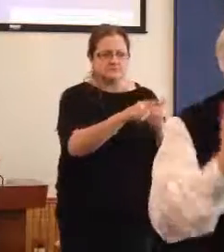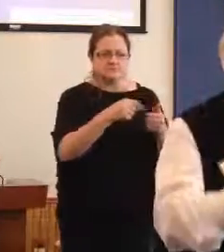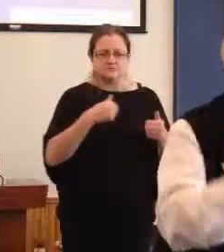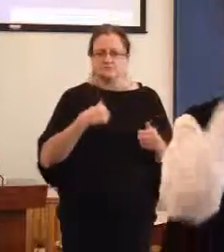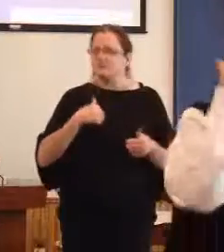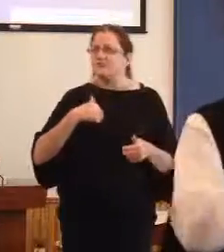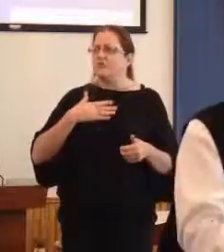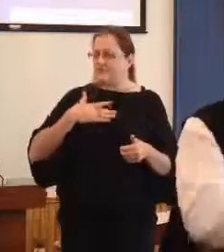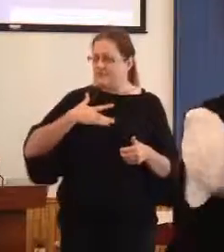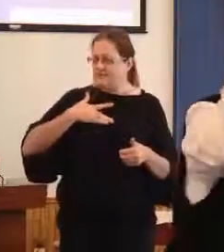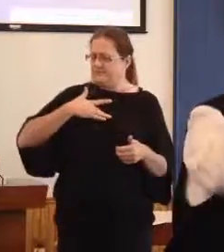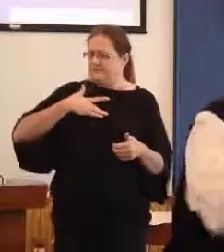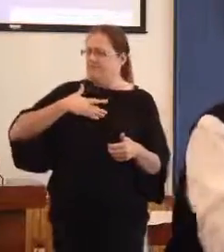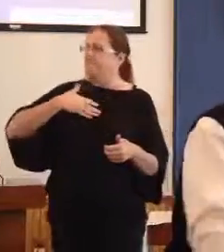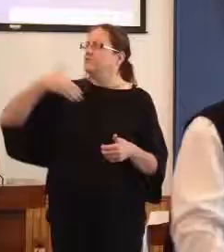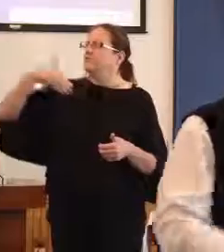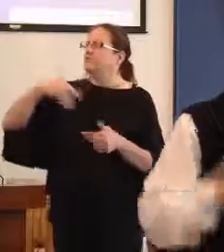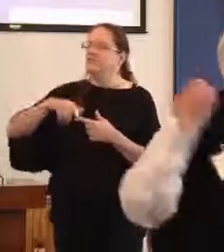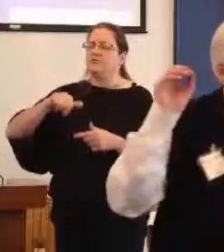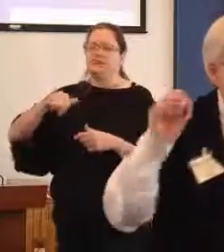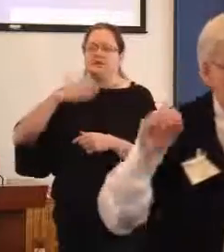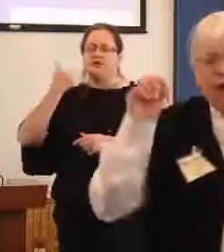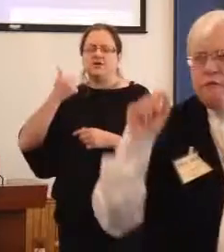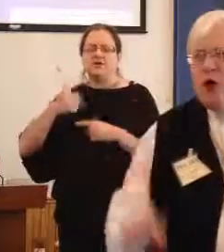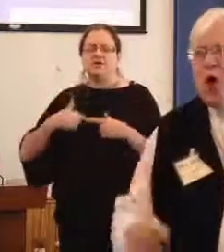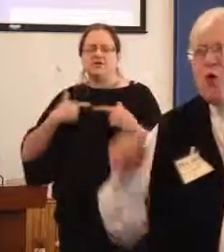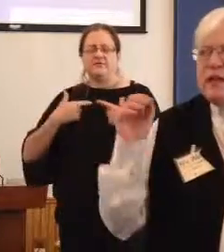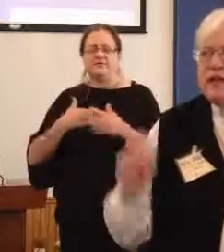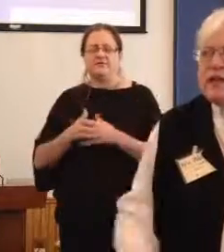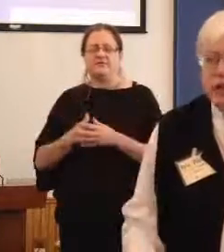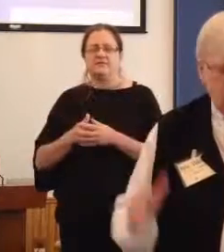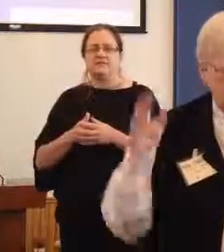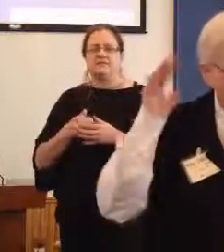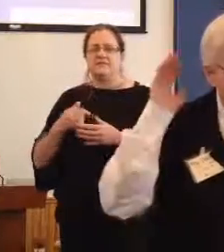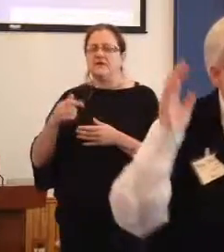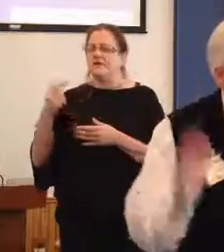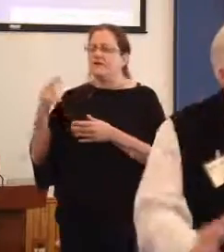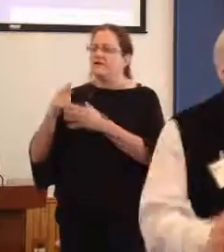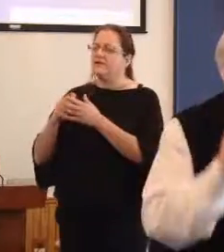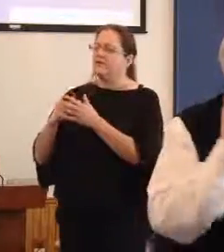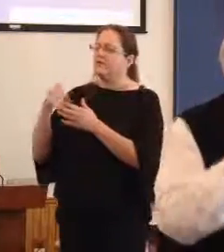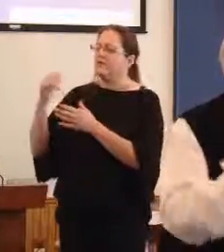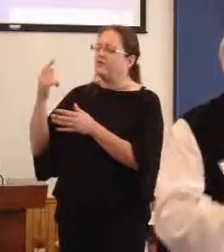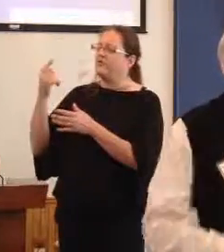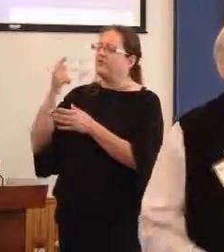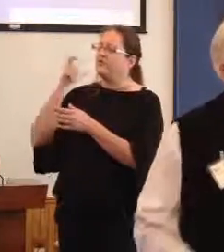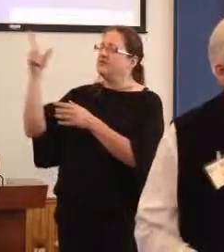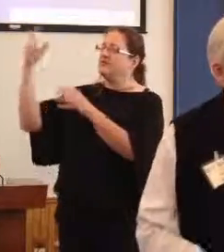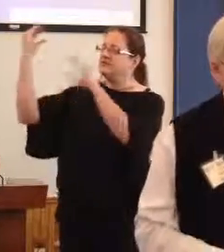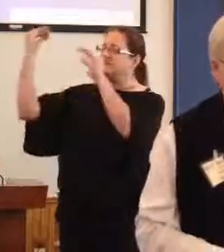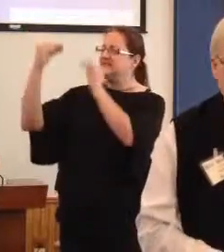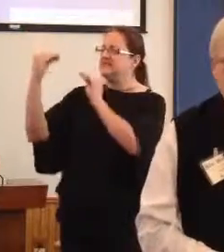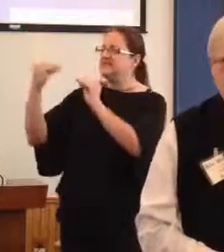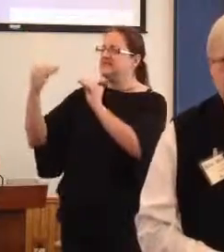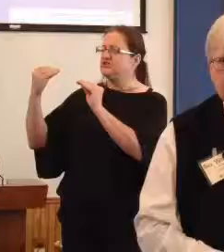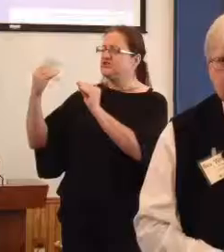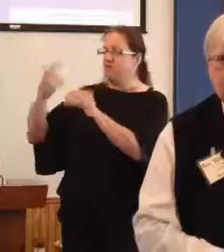better life, here and now, through following the teachings of the one who went before